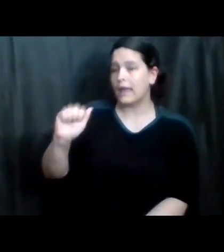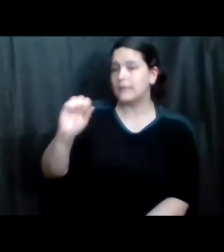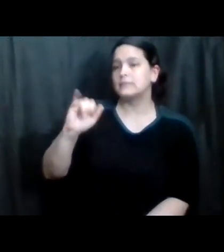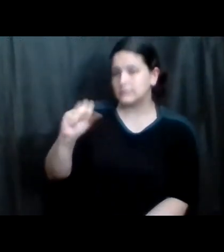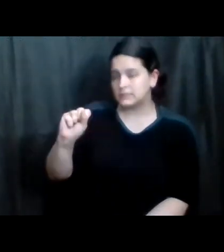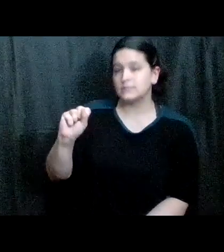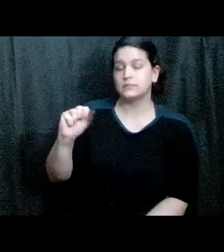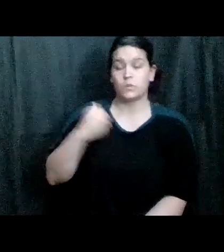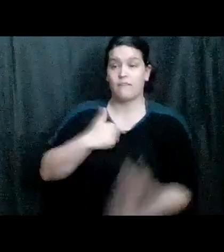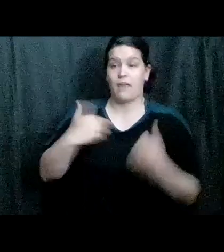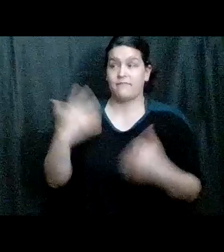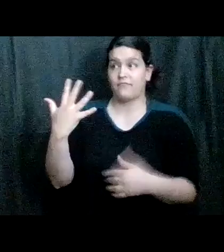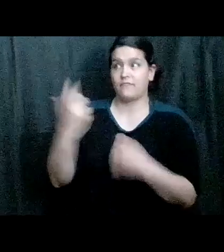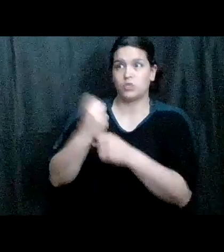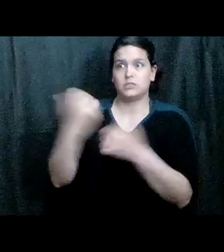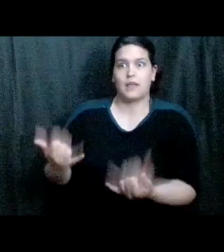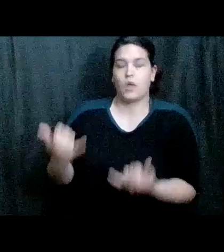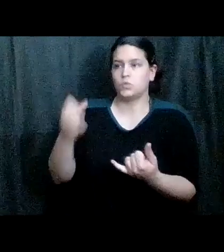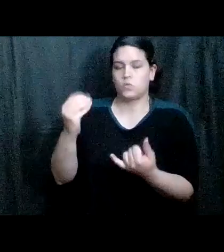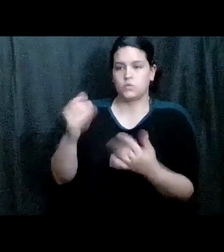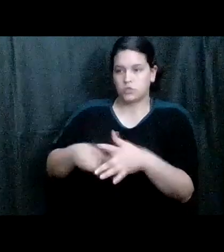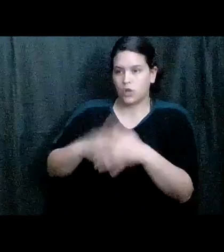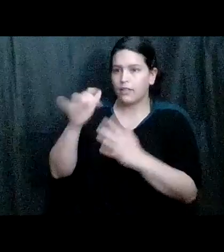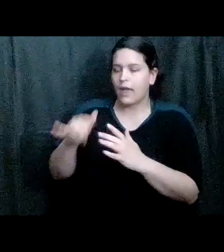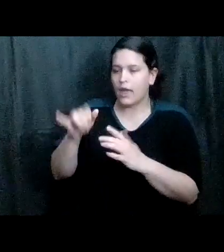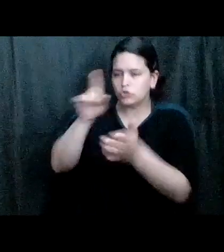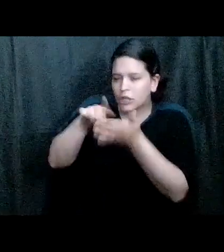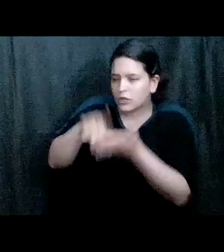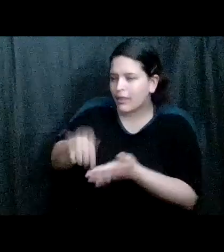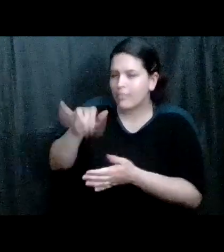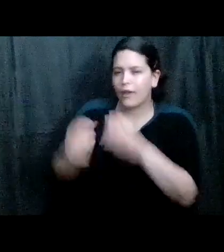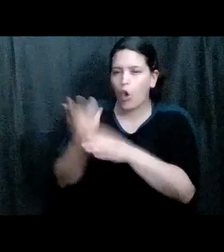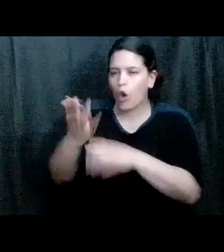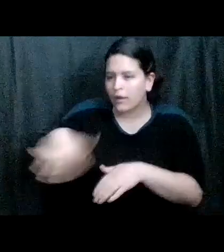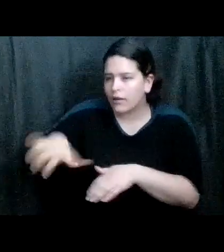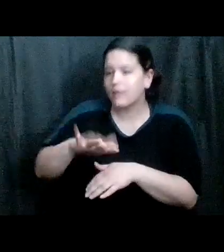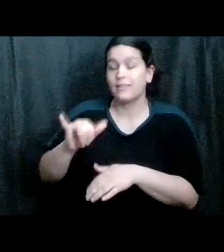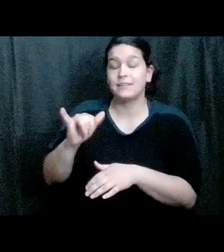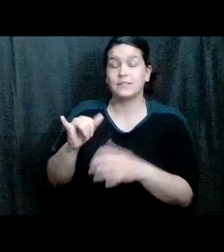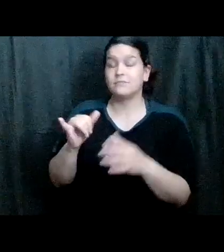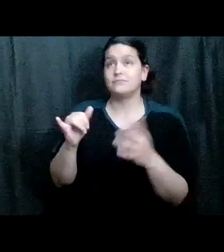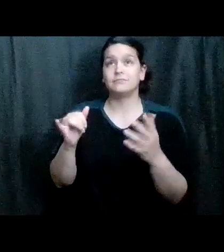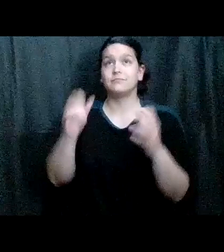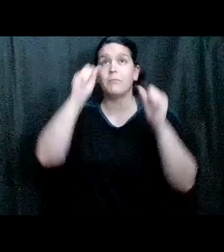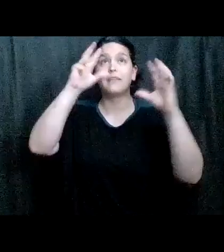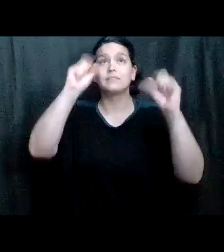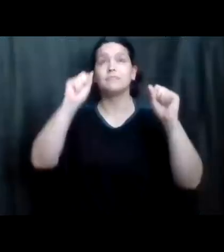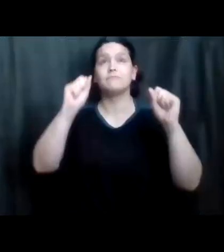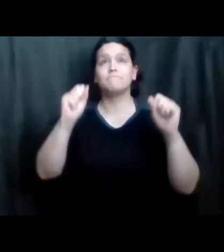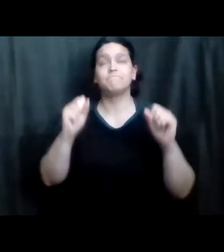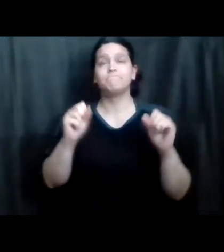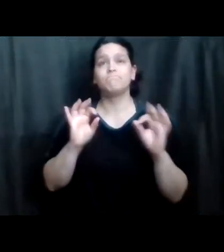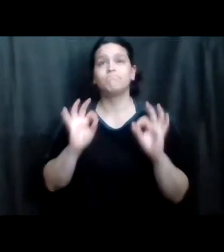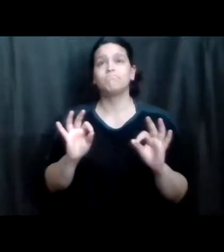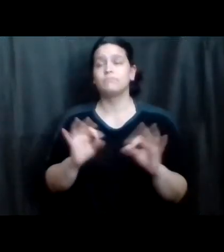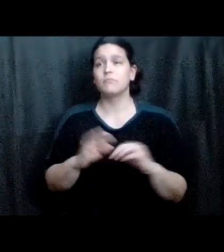and going and checking on things, and it's really been a big blessing. And